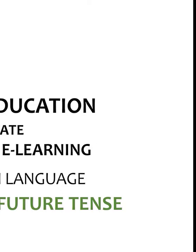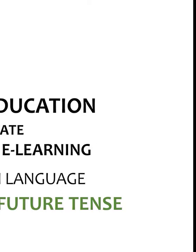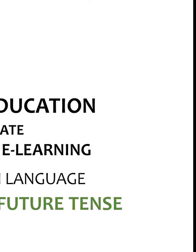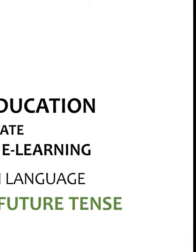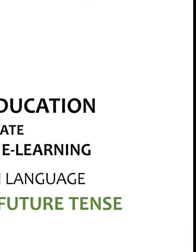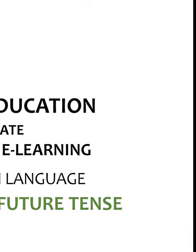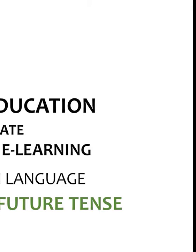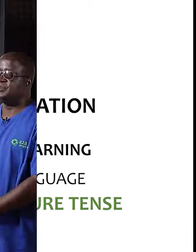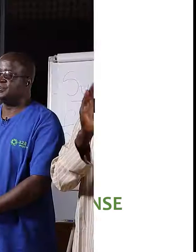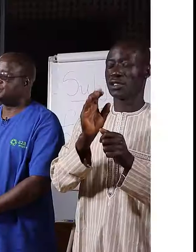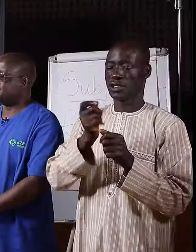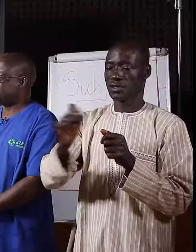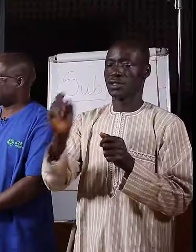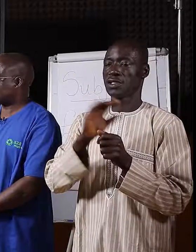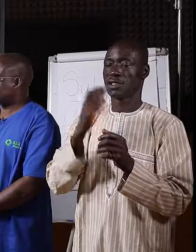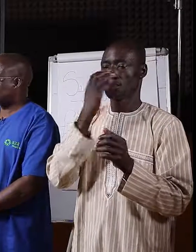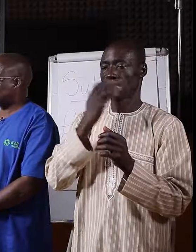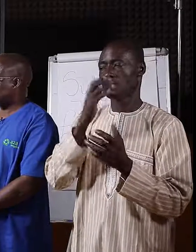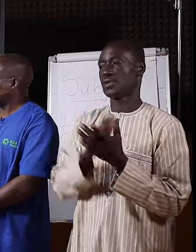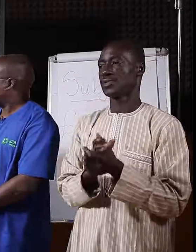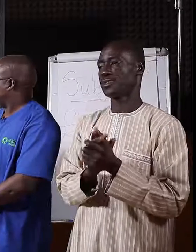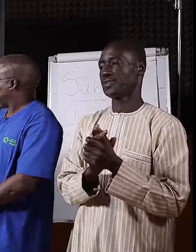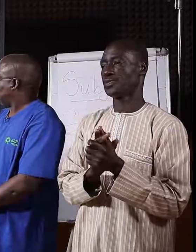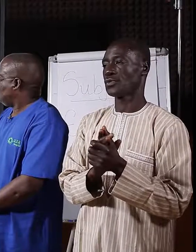be spoken.